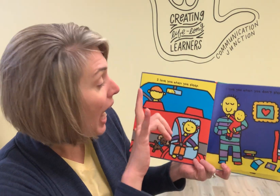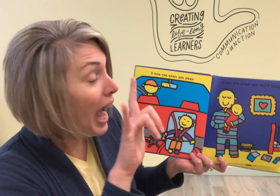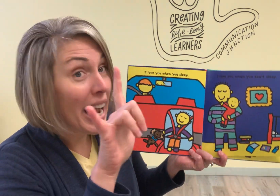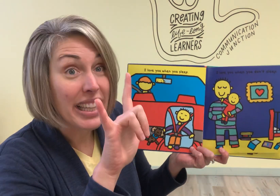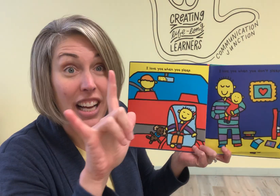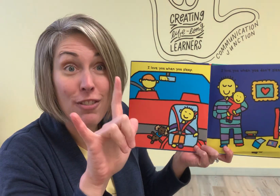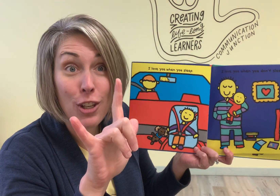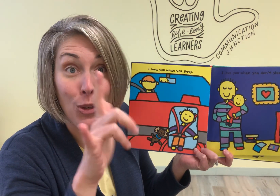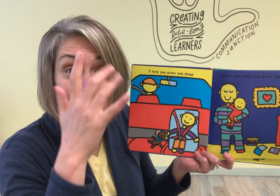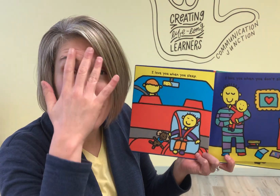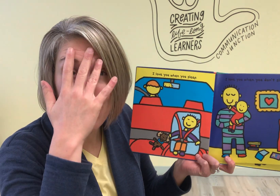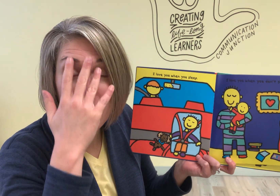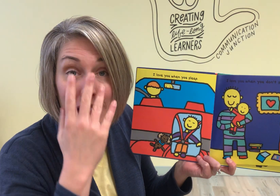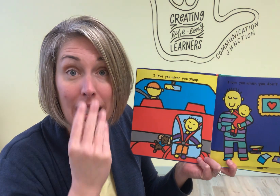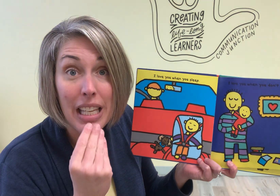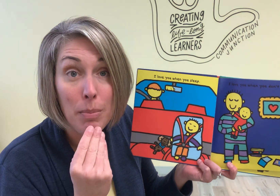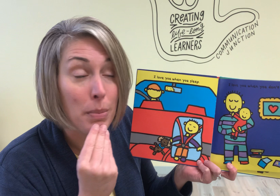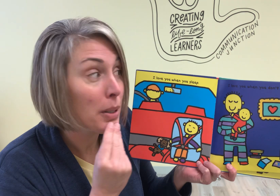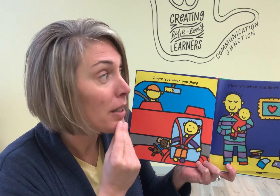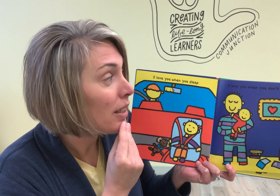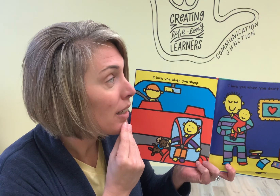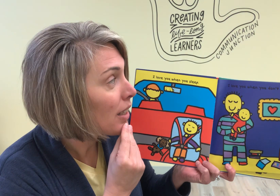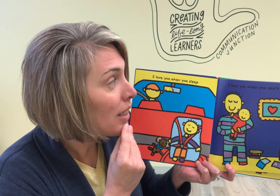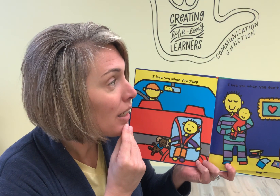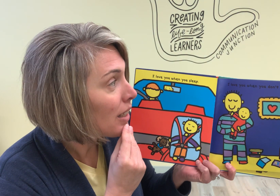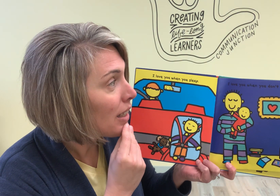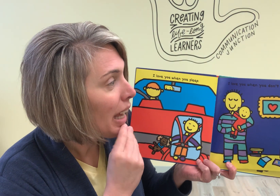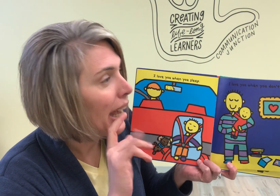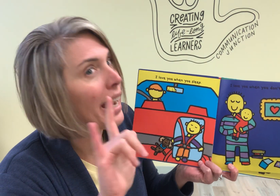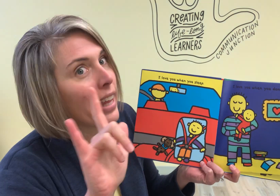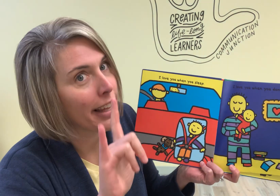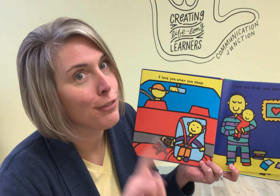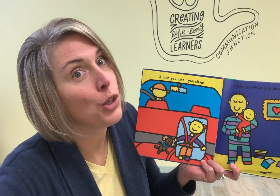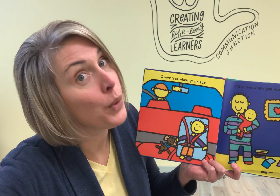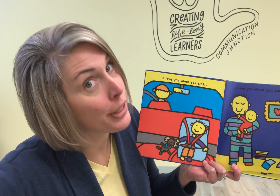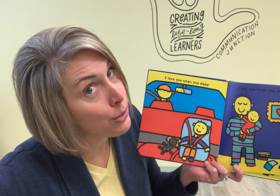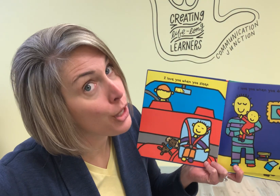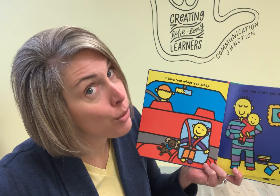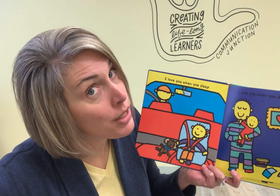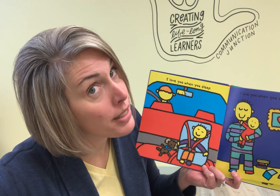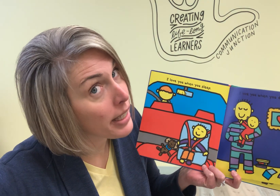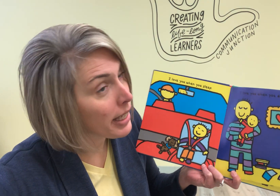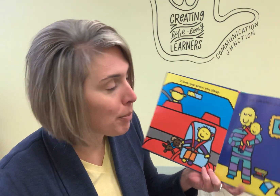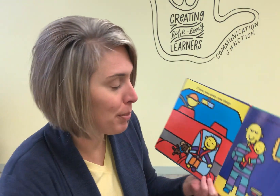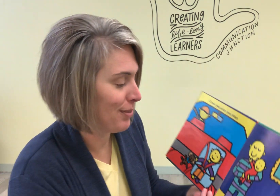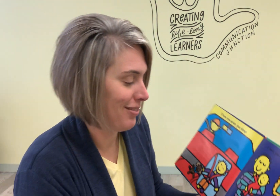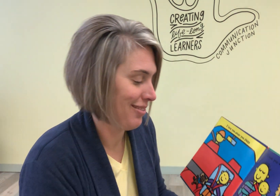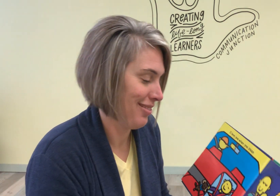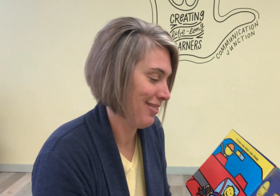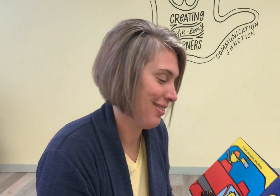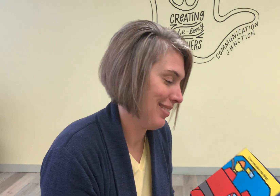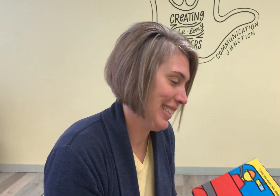I love you when you sleep. And I love you when you don't sleep.